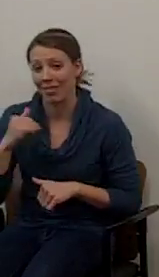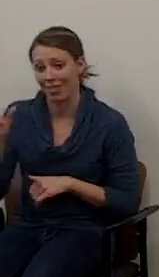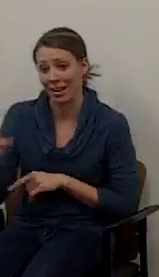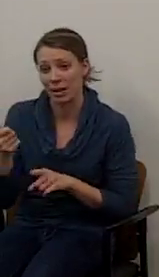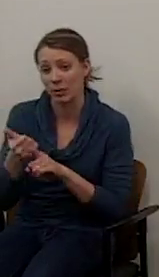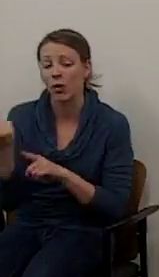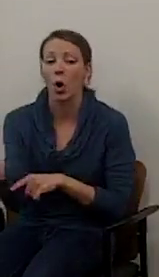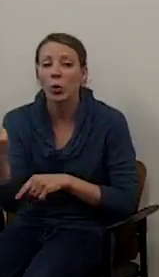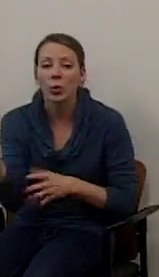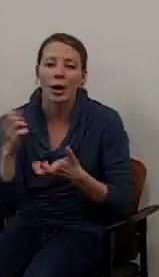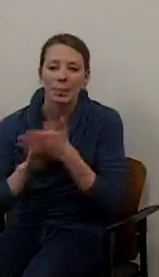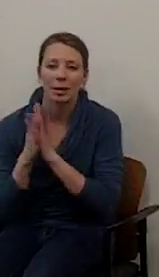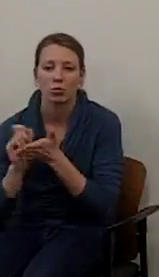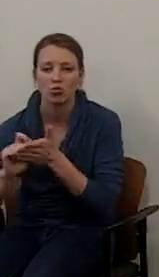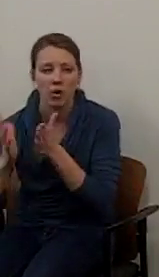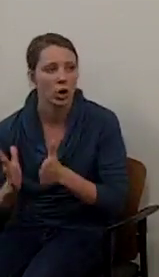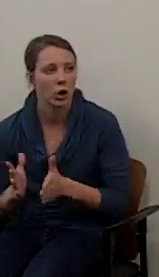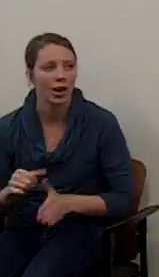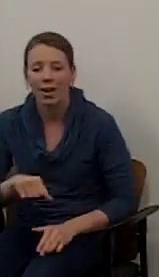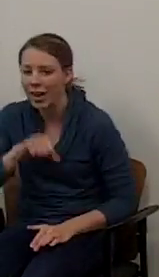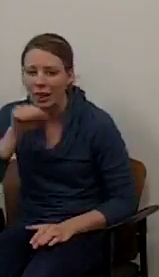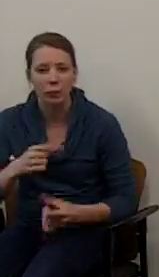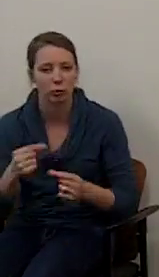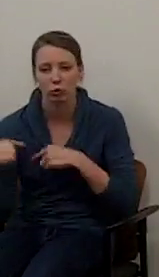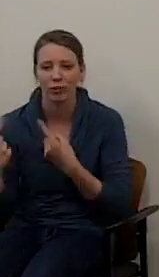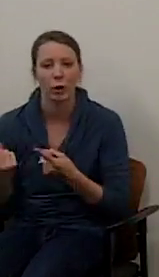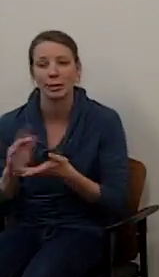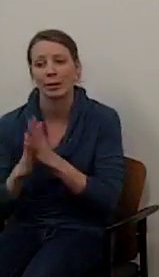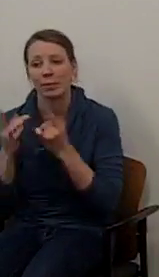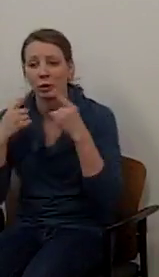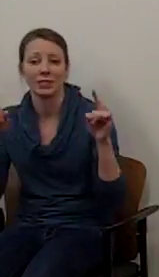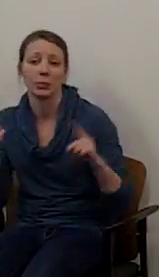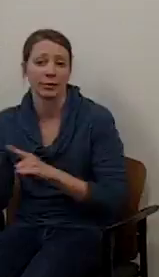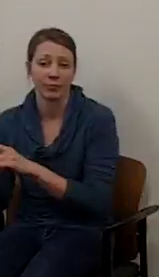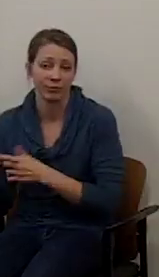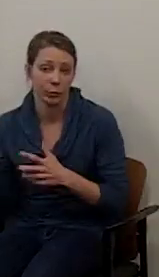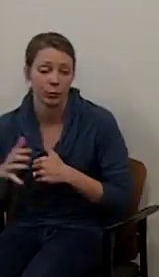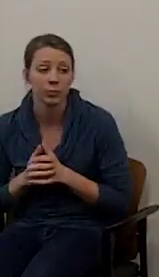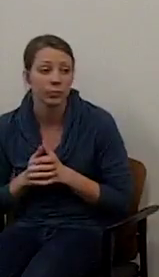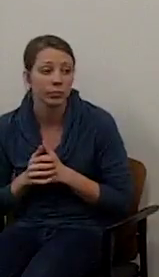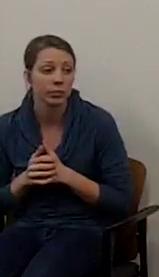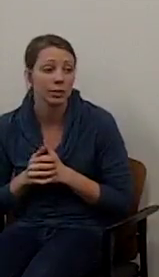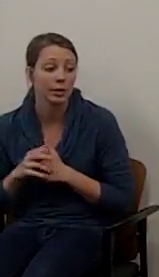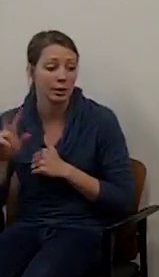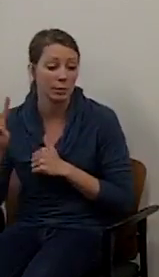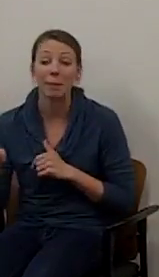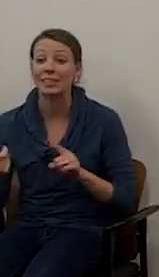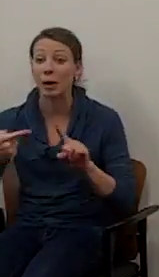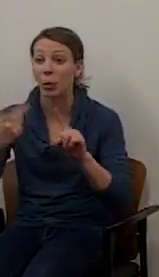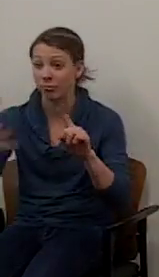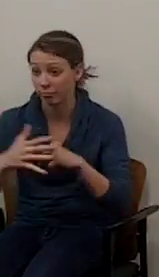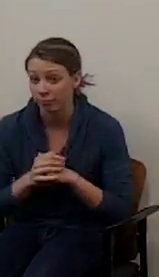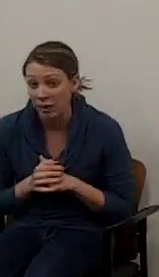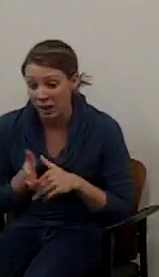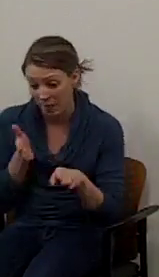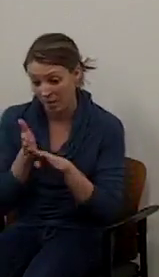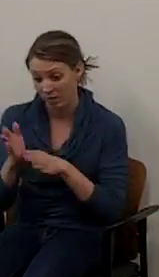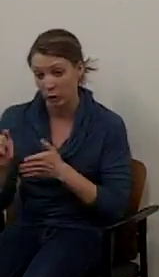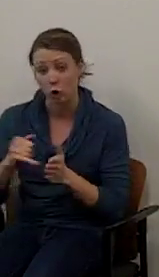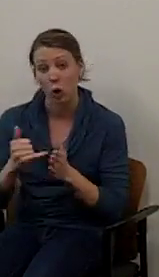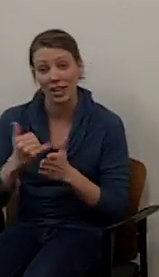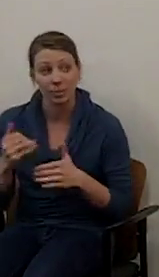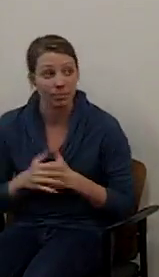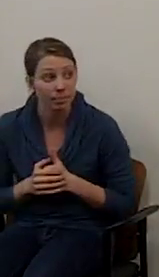he's always wanted to be a writer and he loves what he's done and he's been very successful. On to my second point. The field of